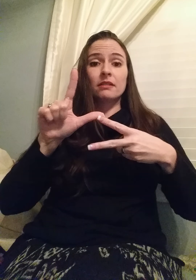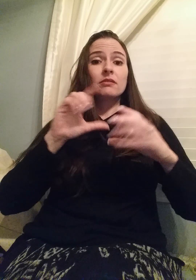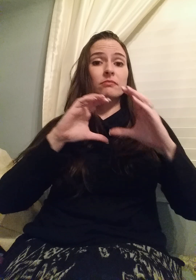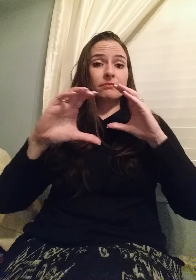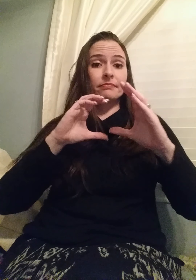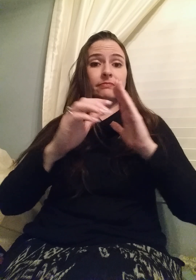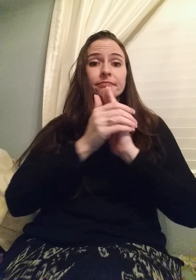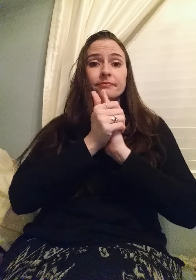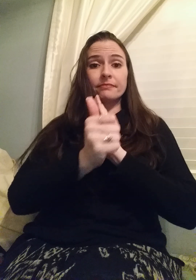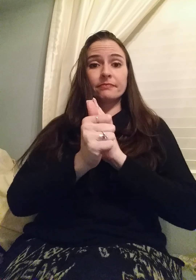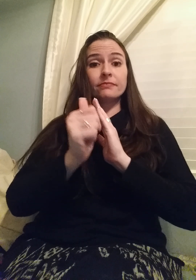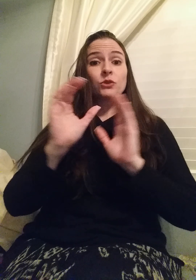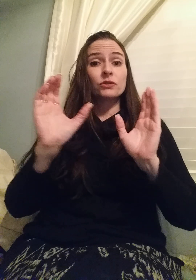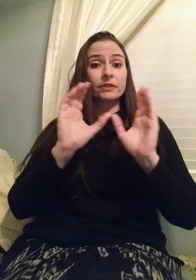our interpreting degree.